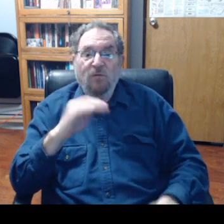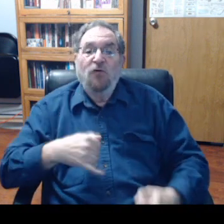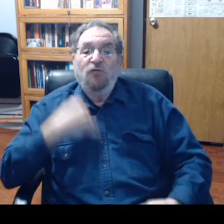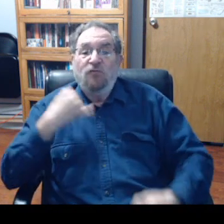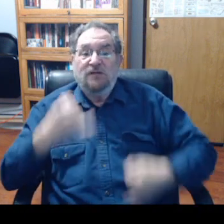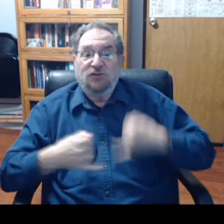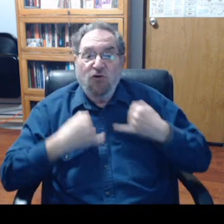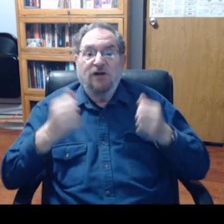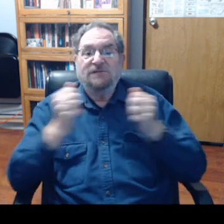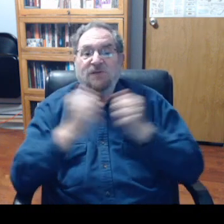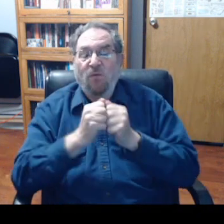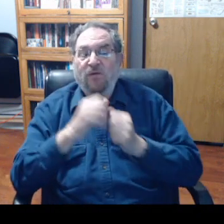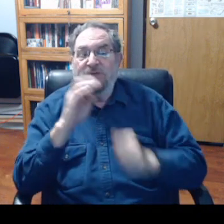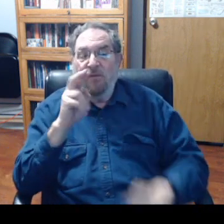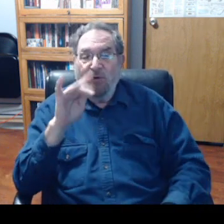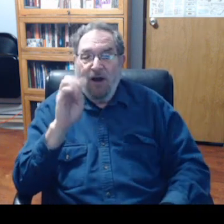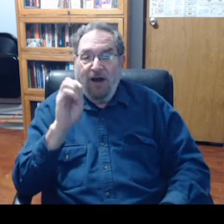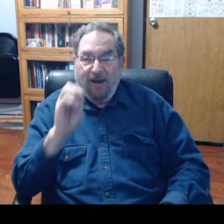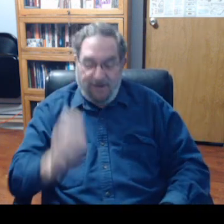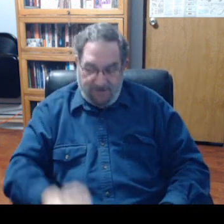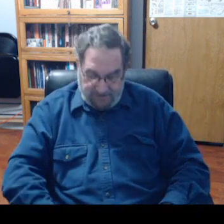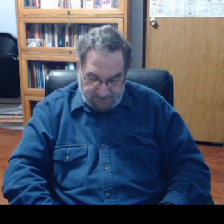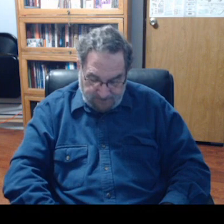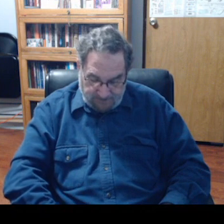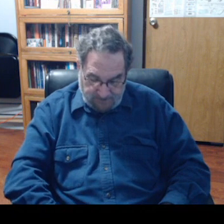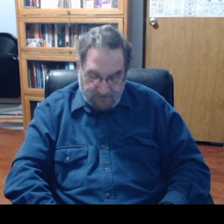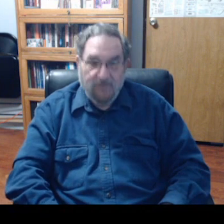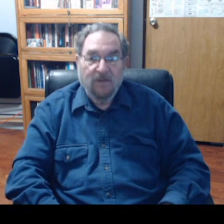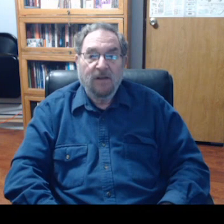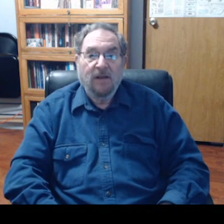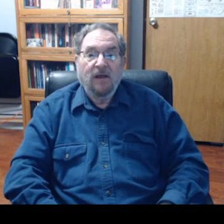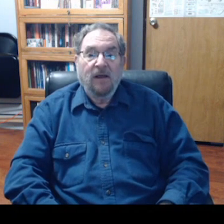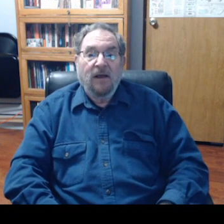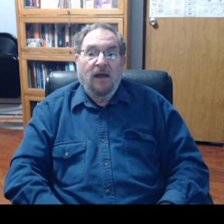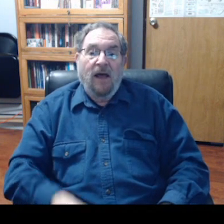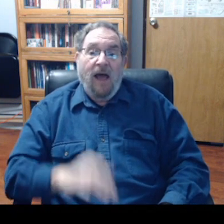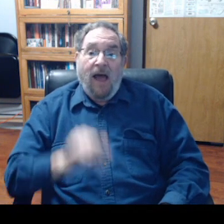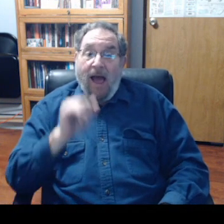bridegroom rejoice with the bride.